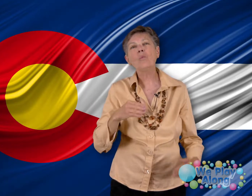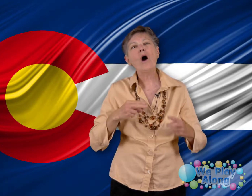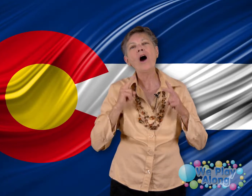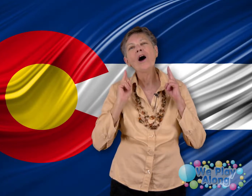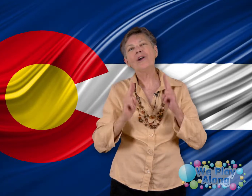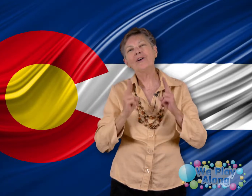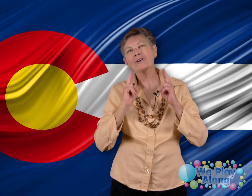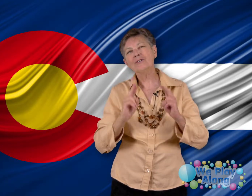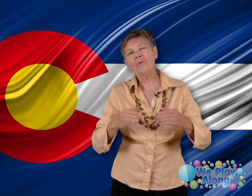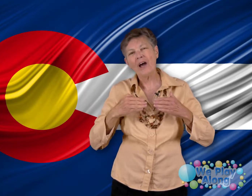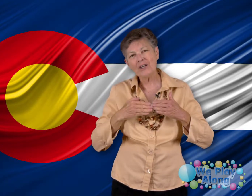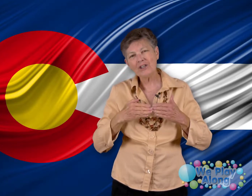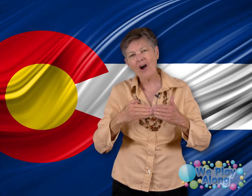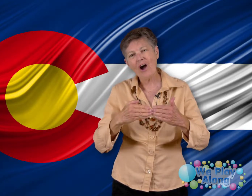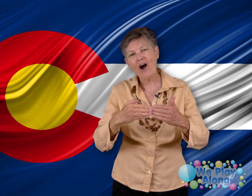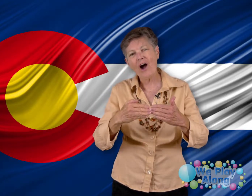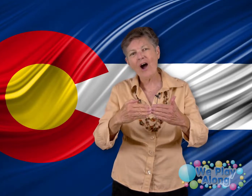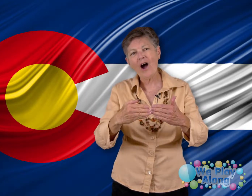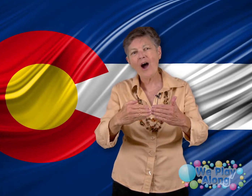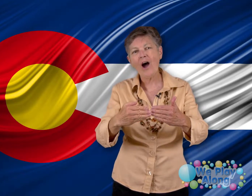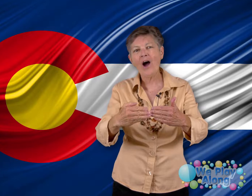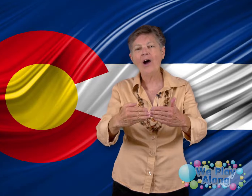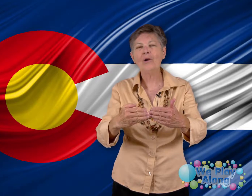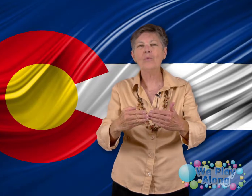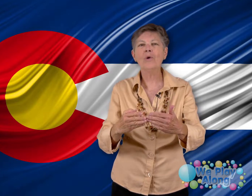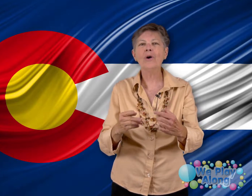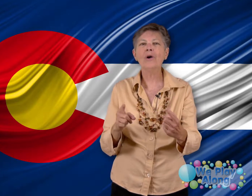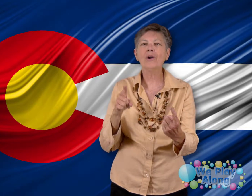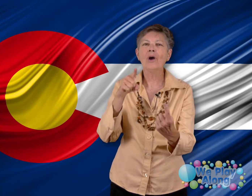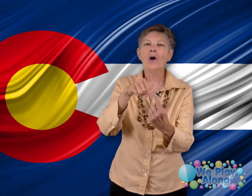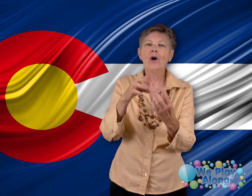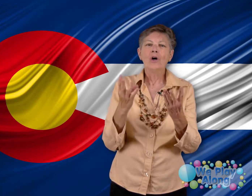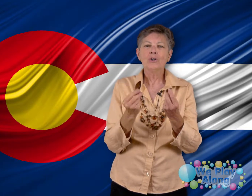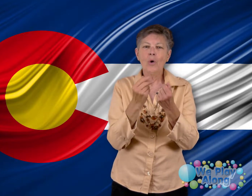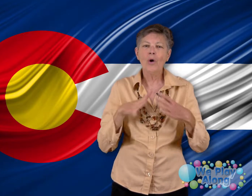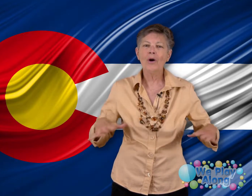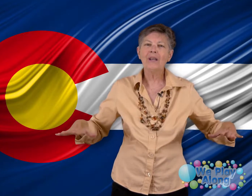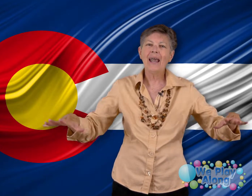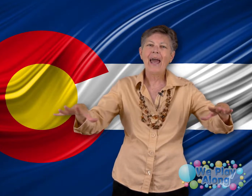foaming waters dash onward toward land